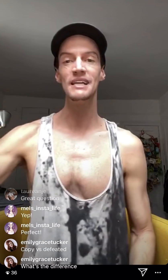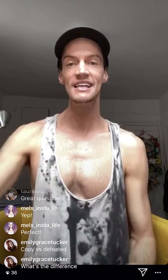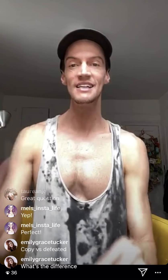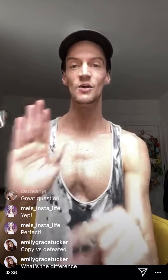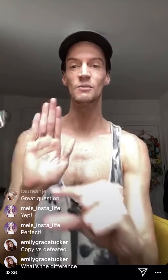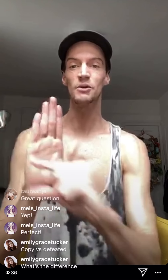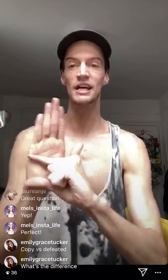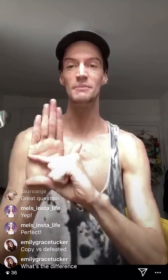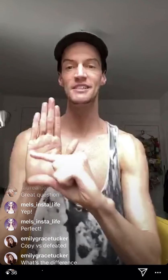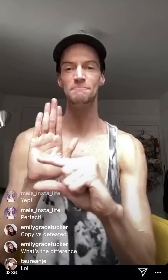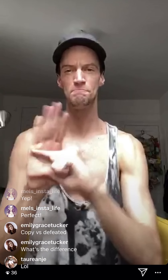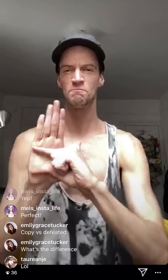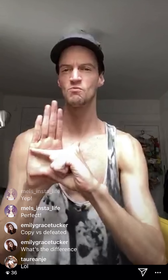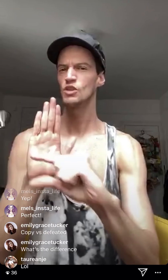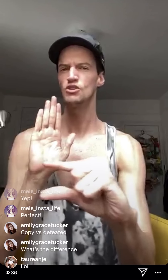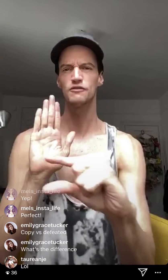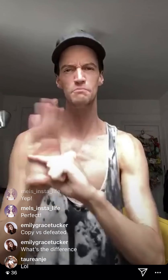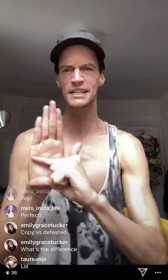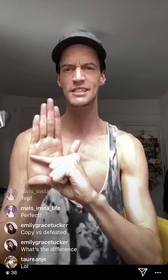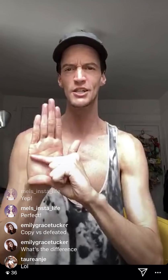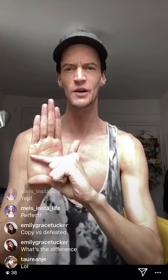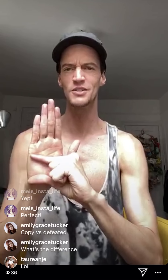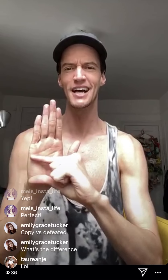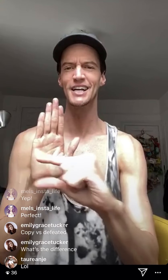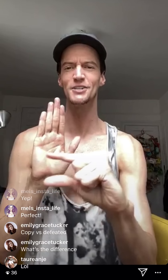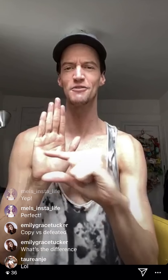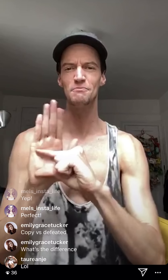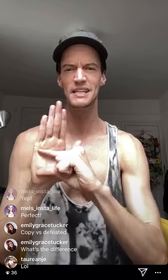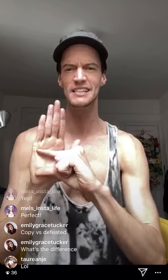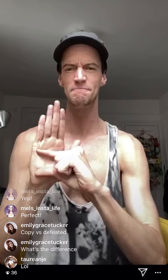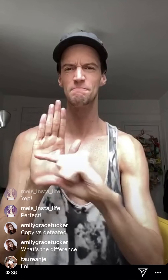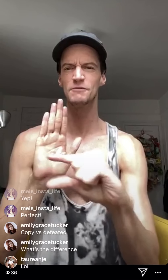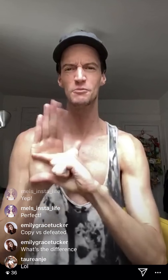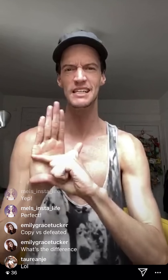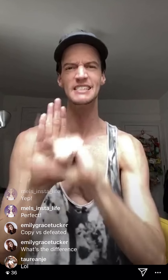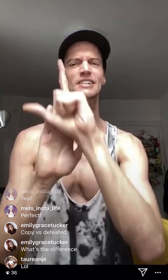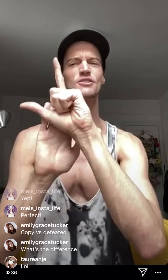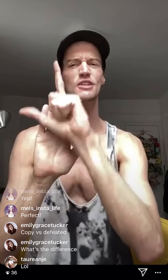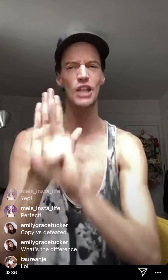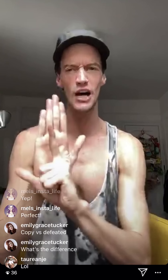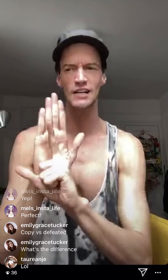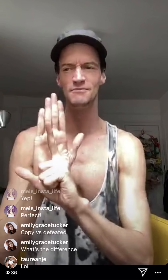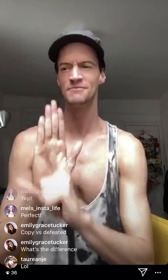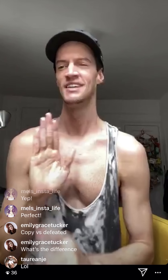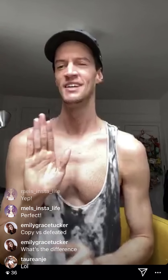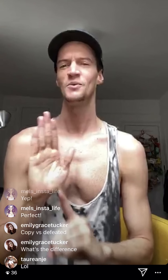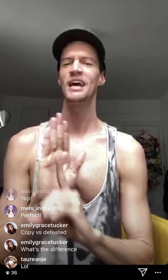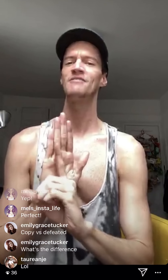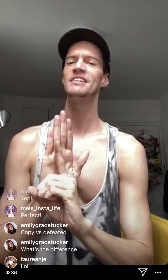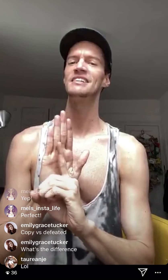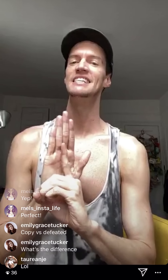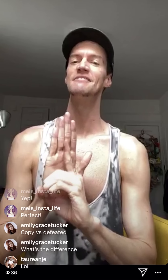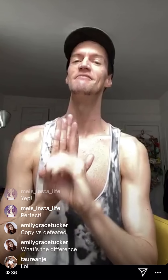or prohibit. You're forbidden to go outside. You're forbidden. It's the law. We have to develop